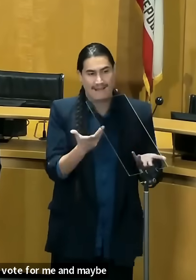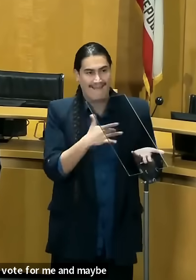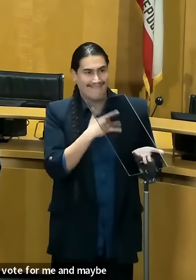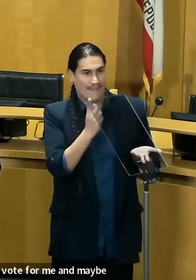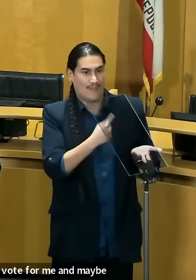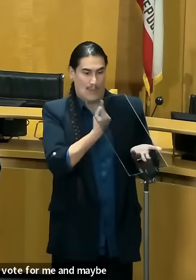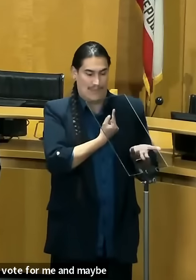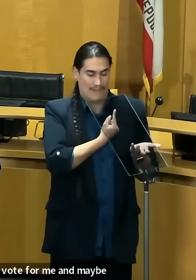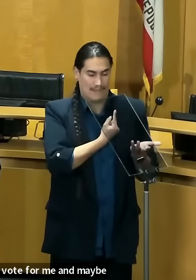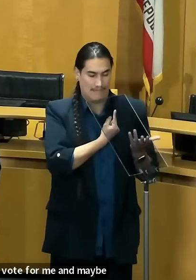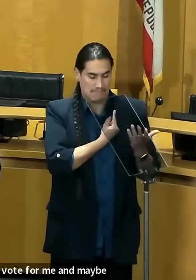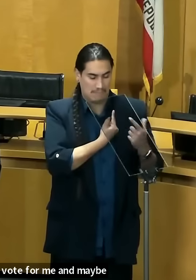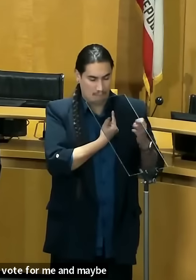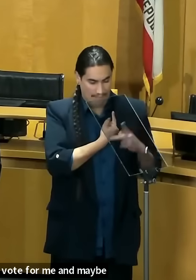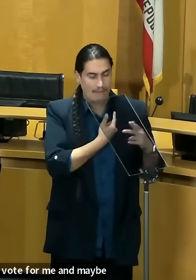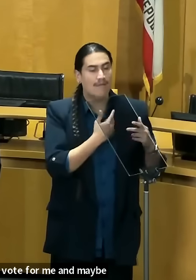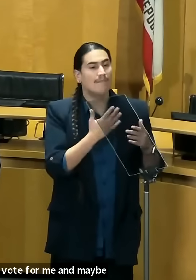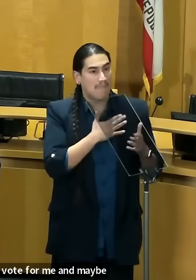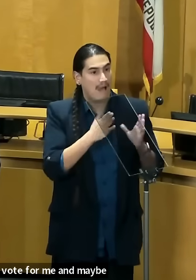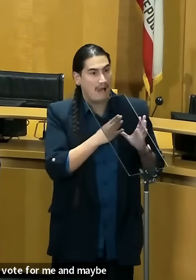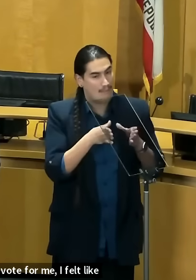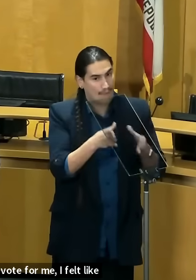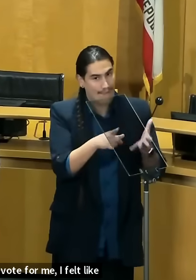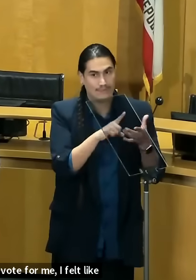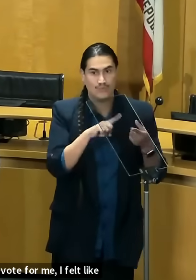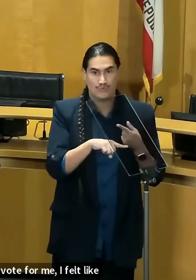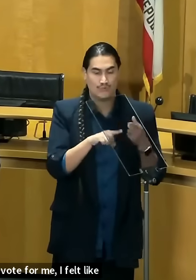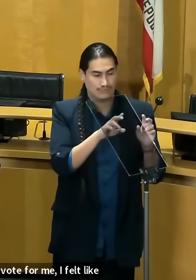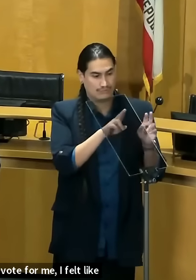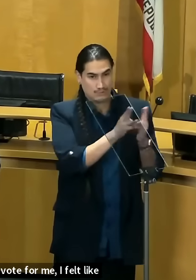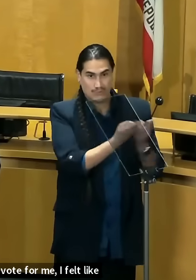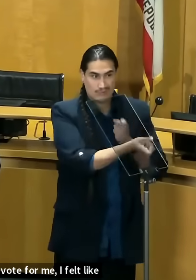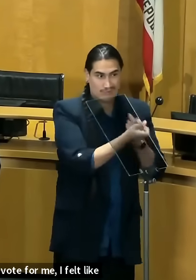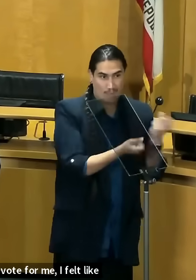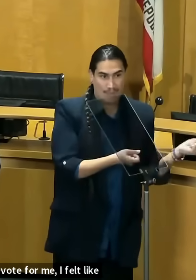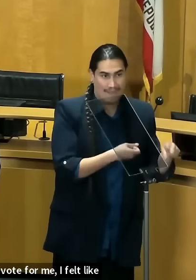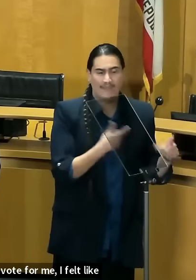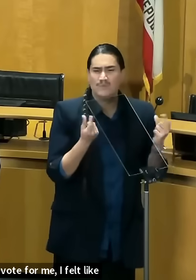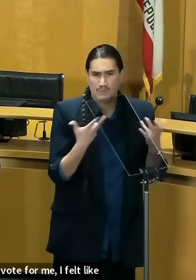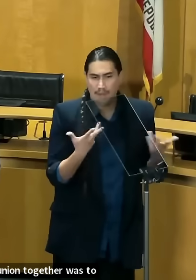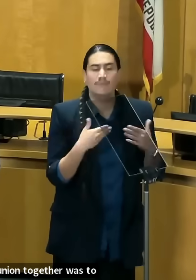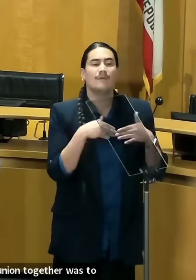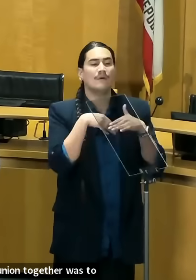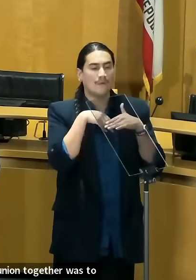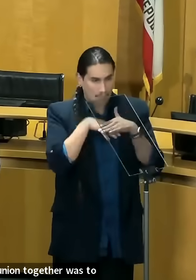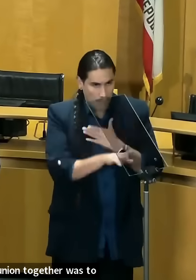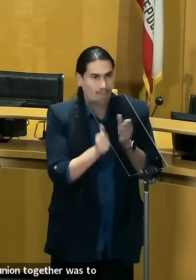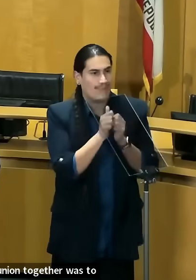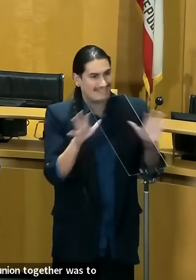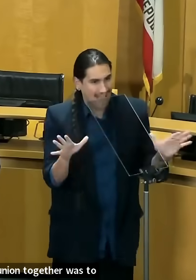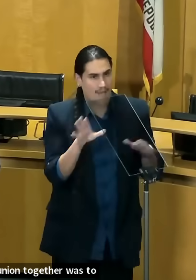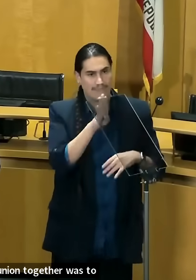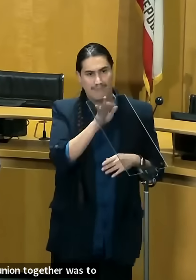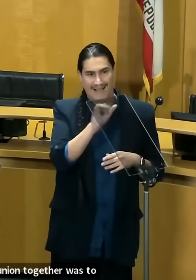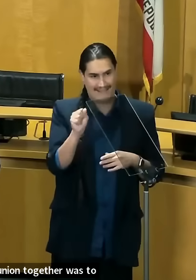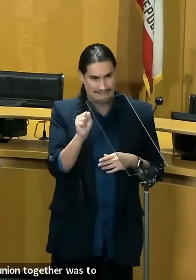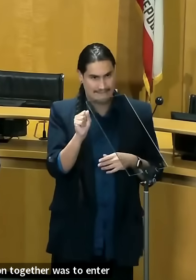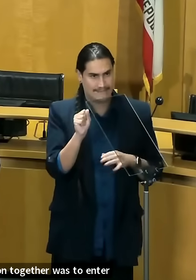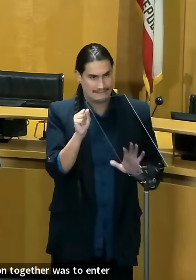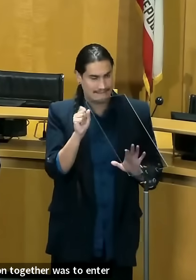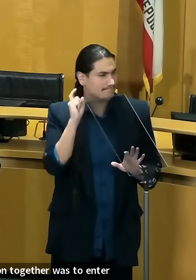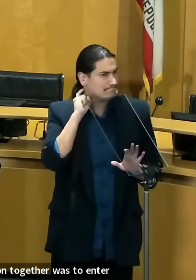the only way to bring this union together was to enter without bias,